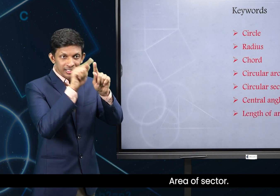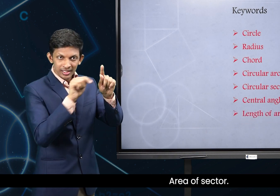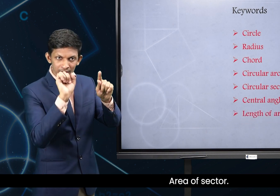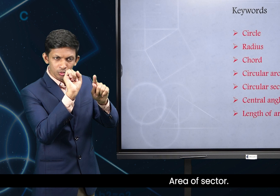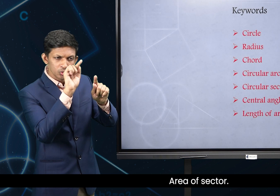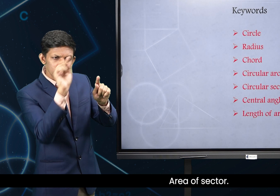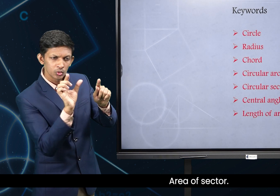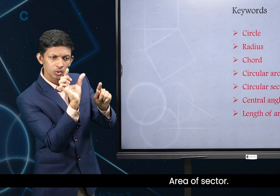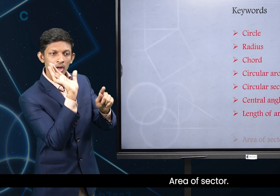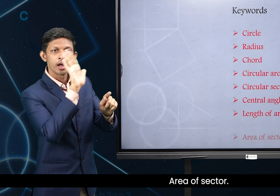area of sector.